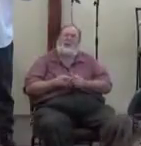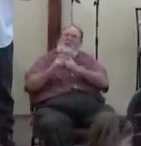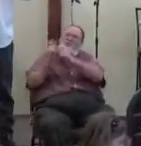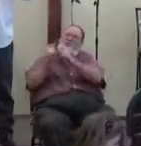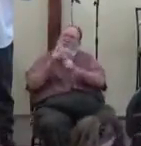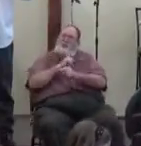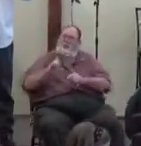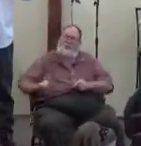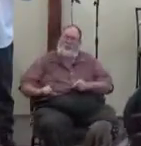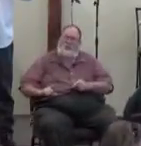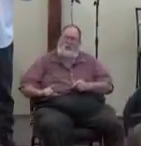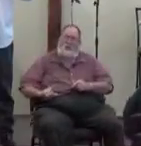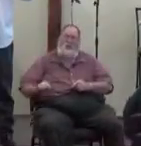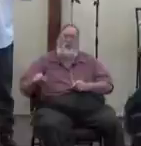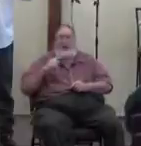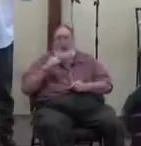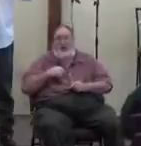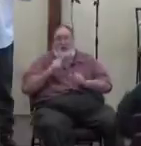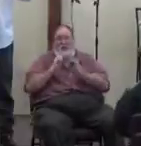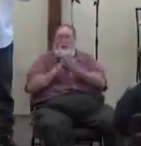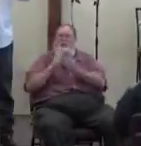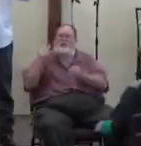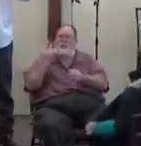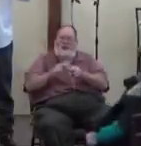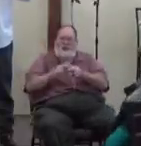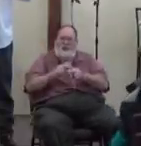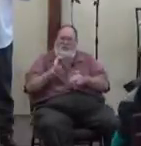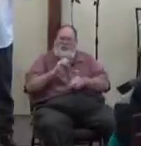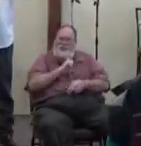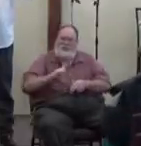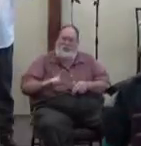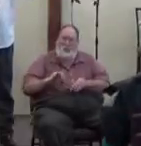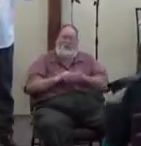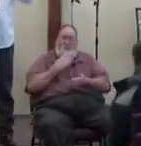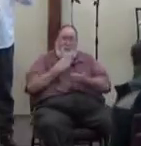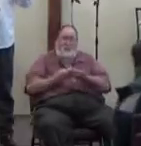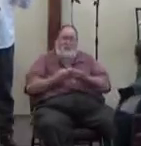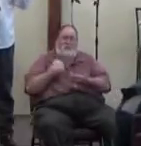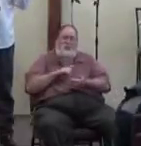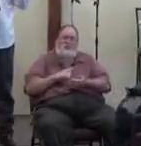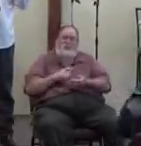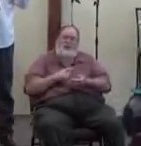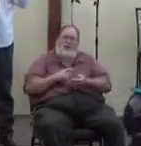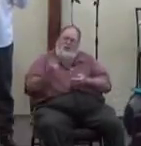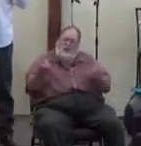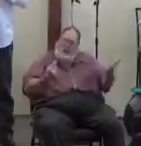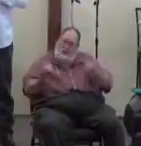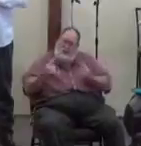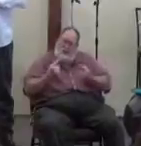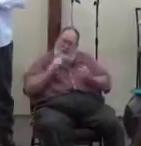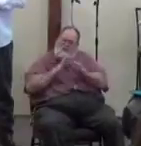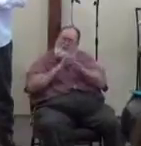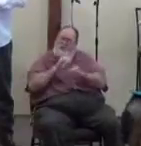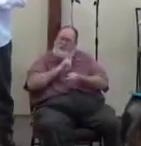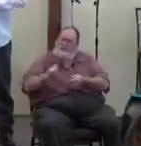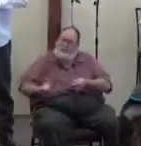He says, I'll praise your name, O Lord, for it's good. That's what we've come to do today, is to give the Lord praise and glory and honor